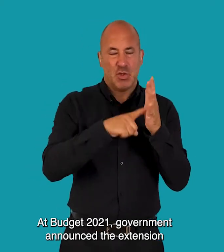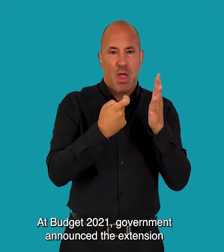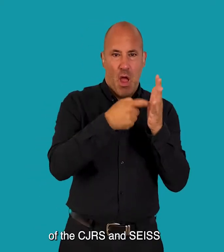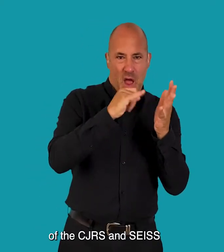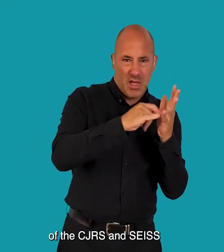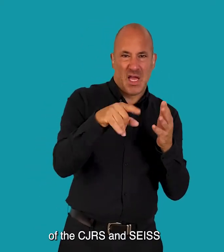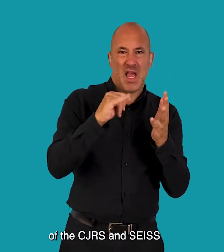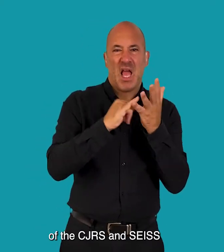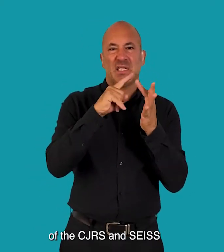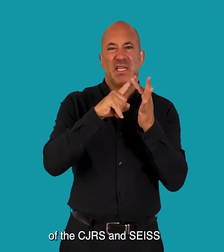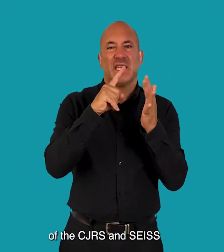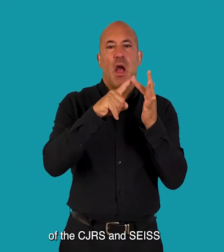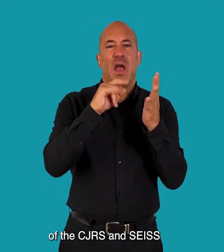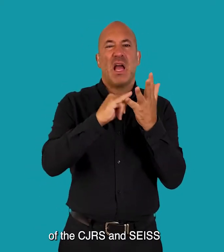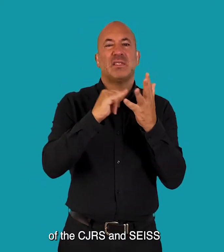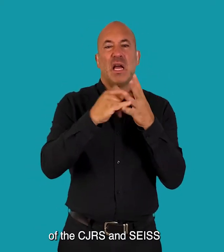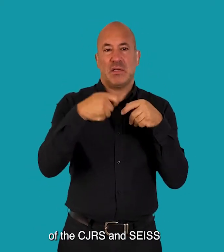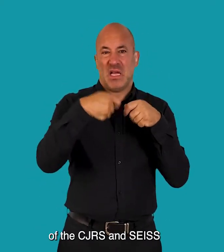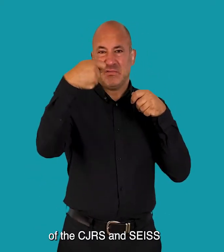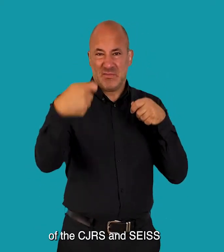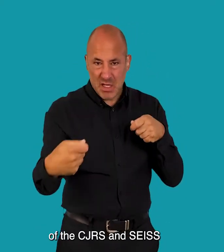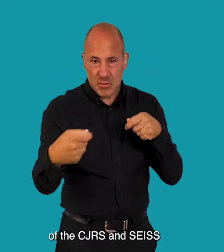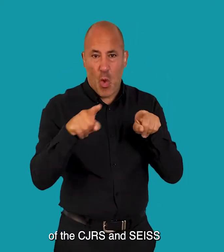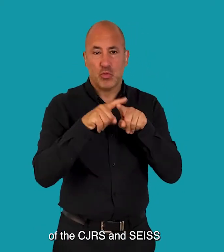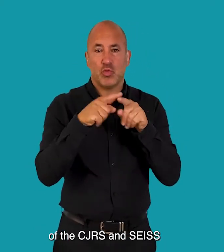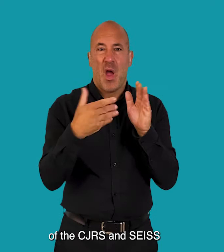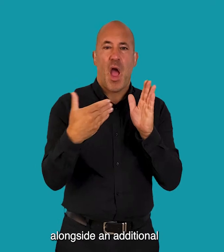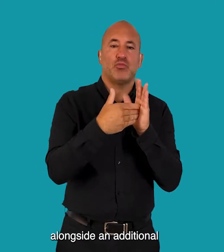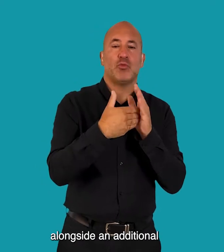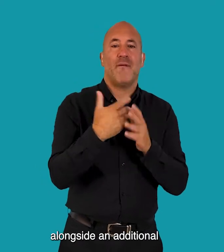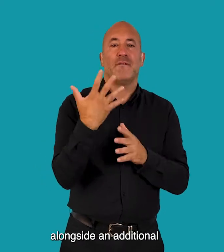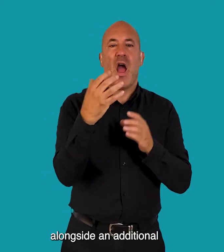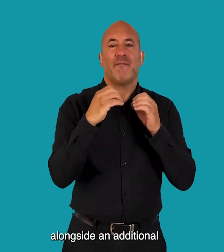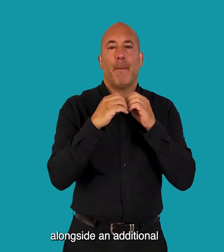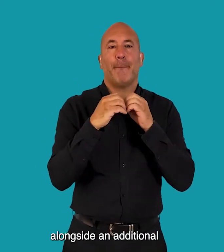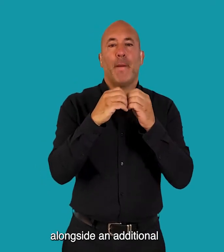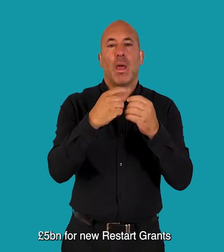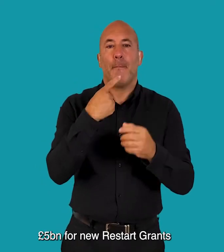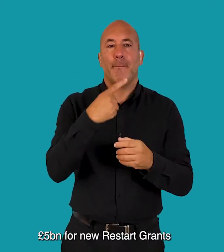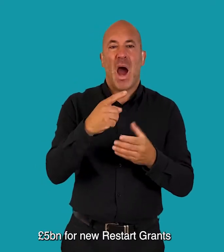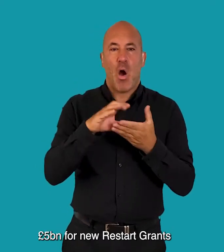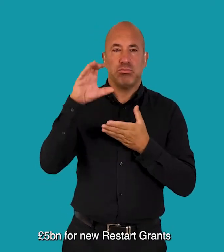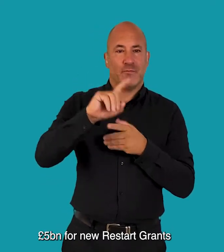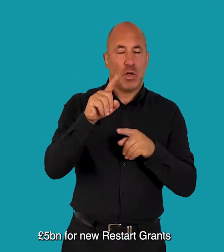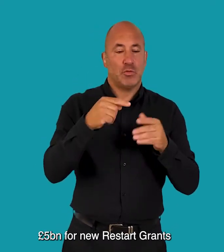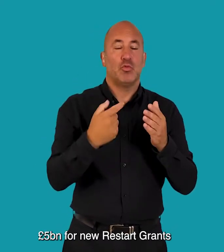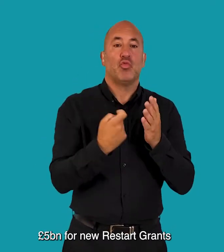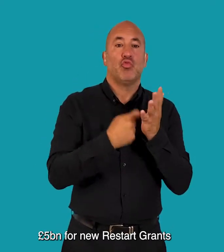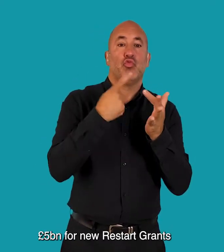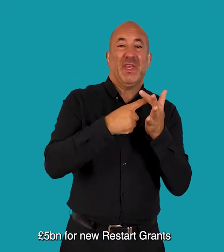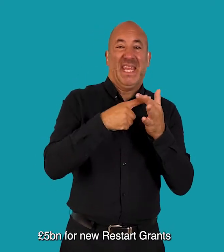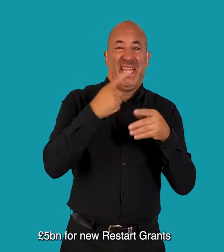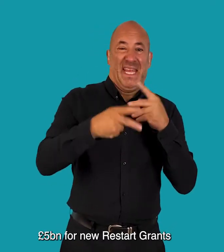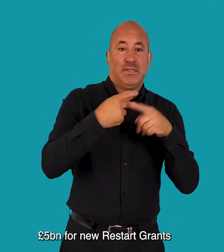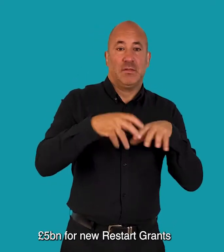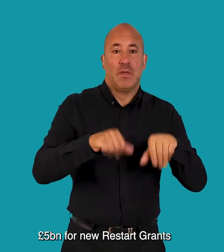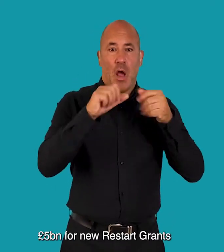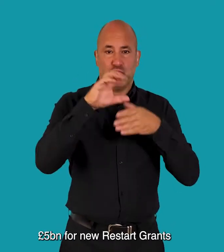of the CJRS and SEISS alongside an additional £5 billion for new restart grants